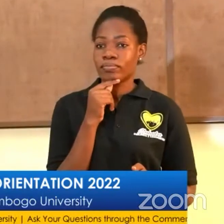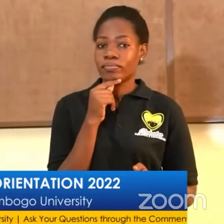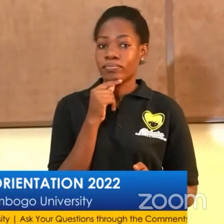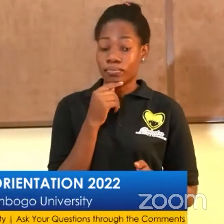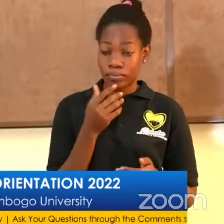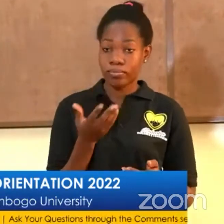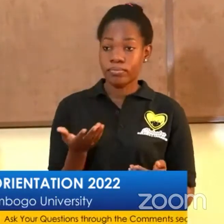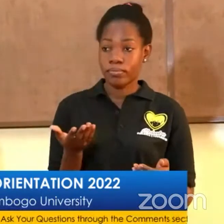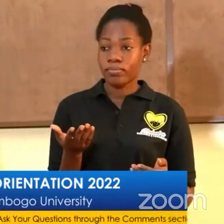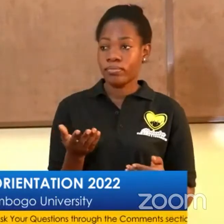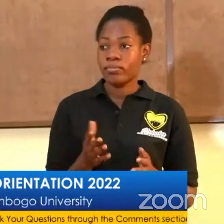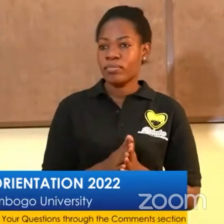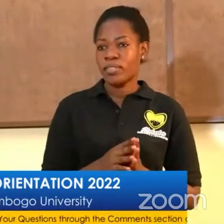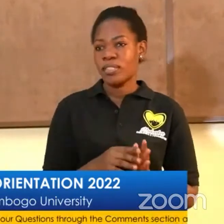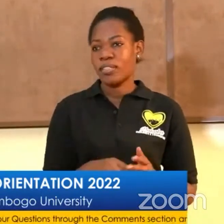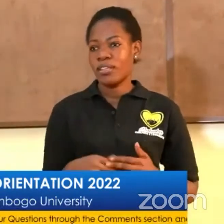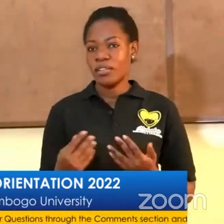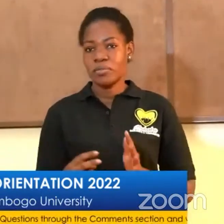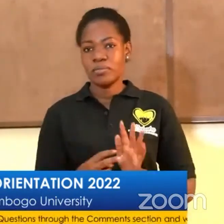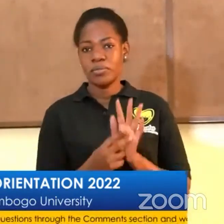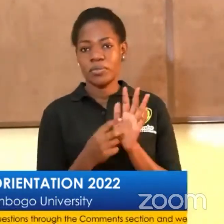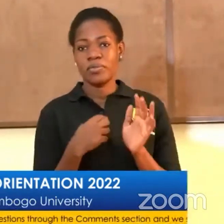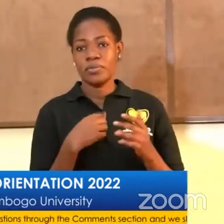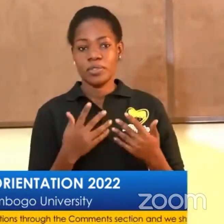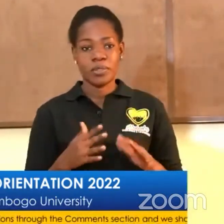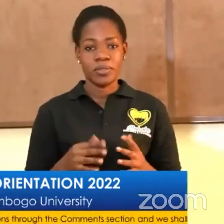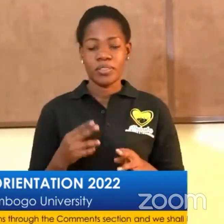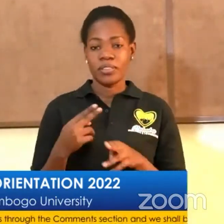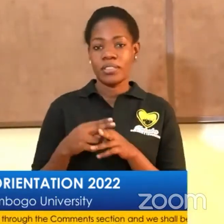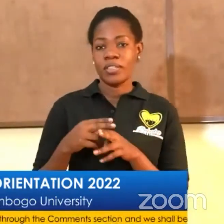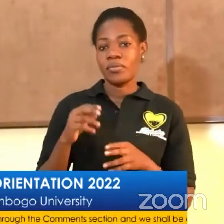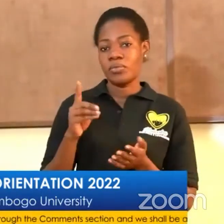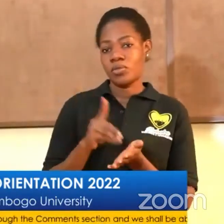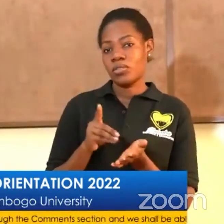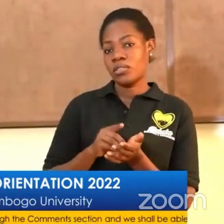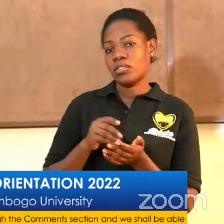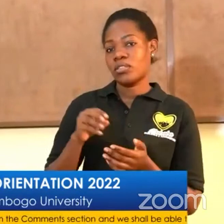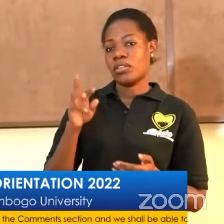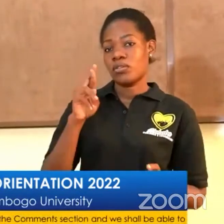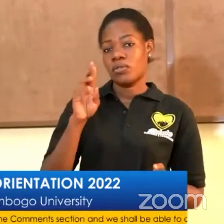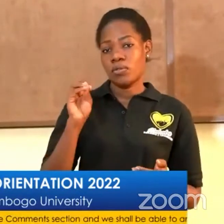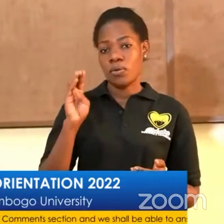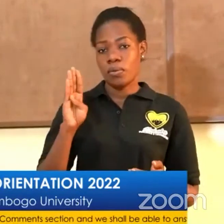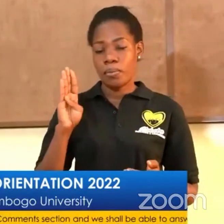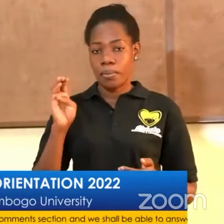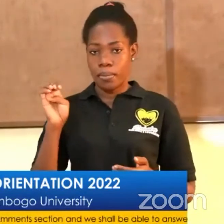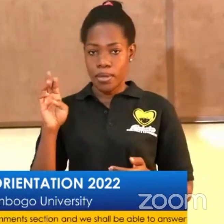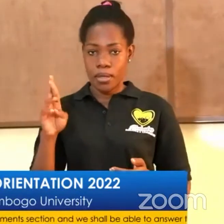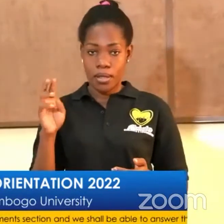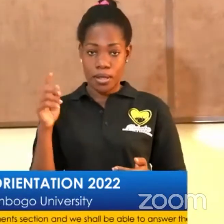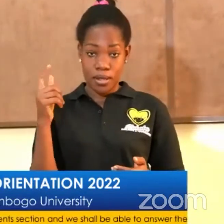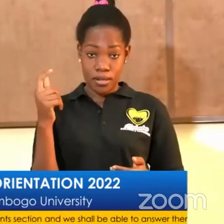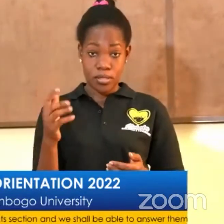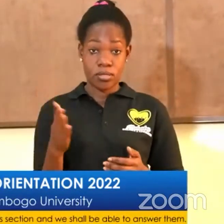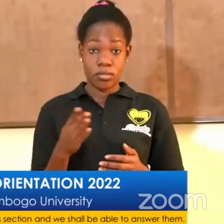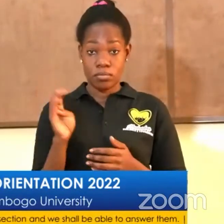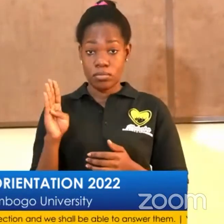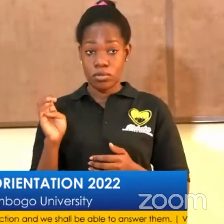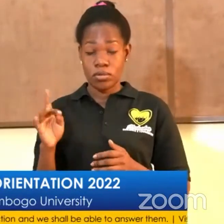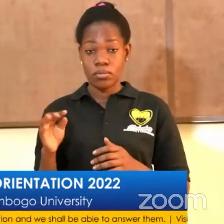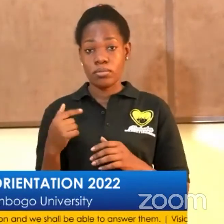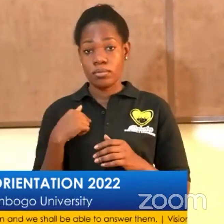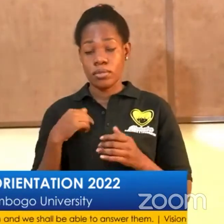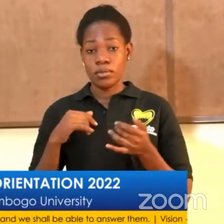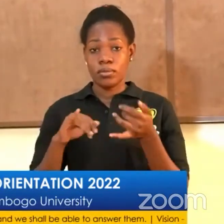Yeah, as they have introduced me, I'm by the names Dr. Robert Bule. I am the Senior Assistant